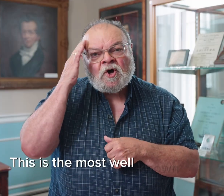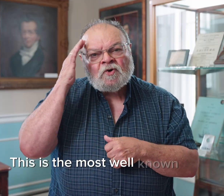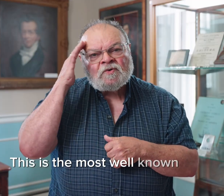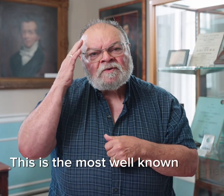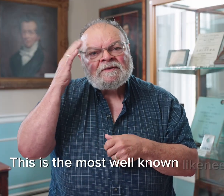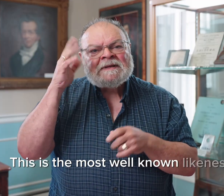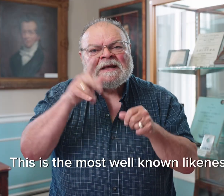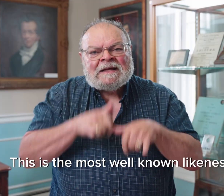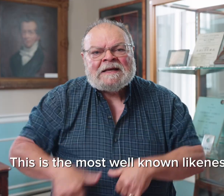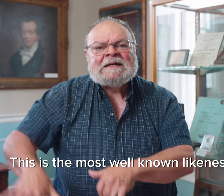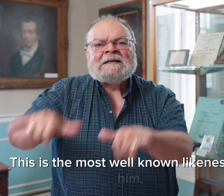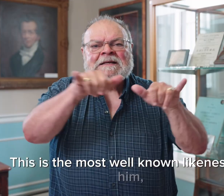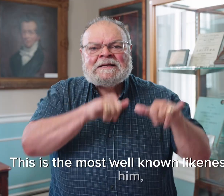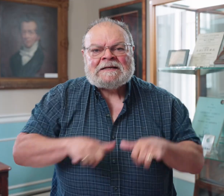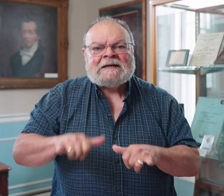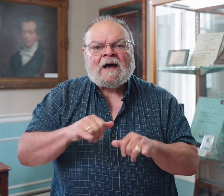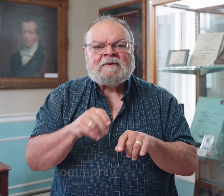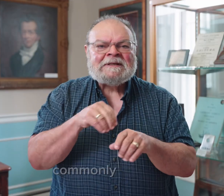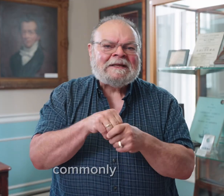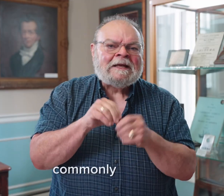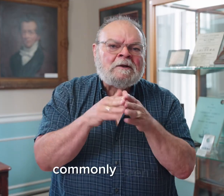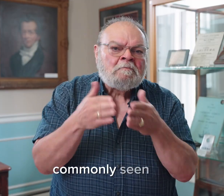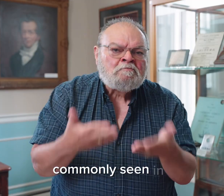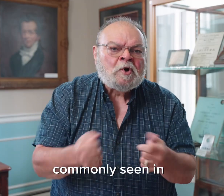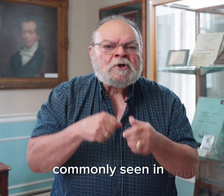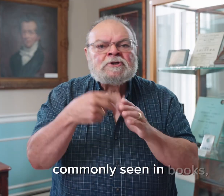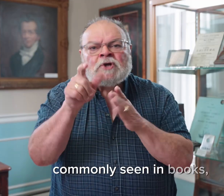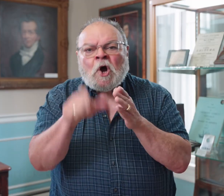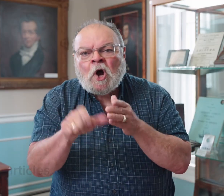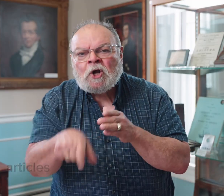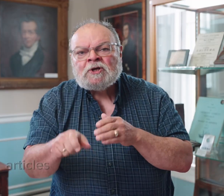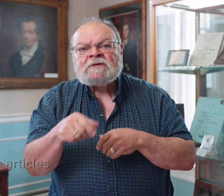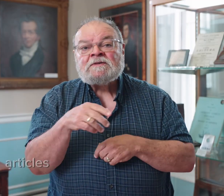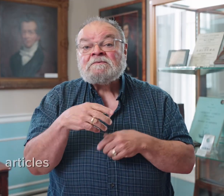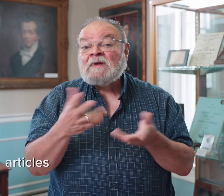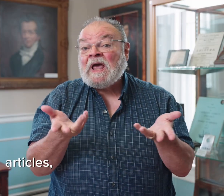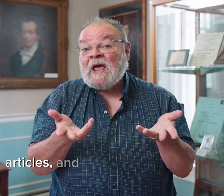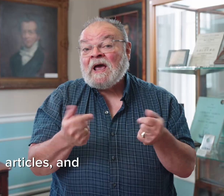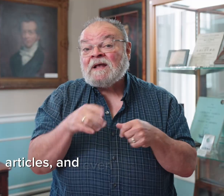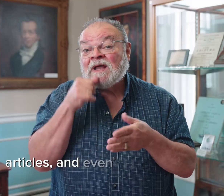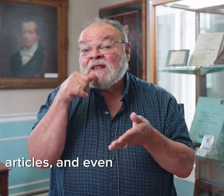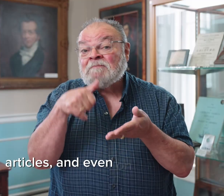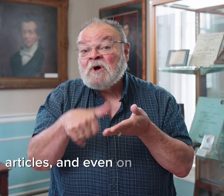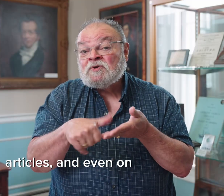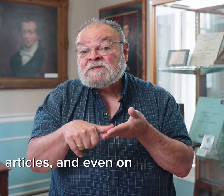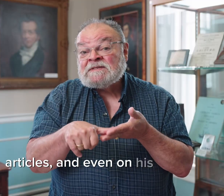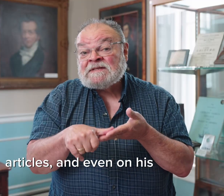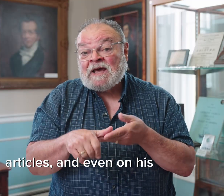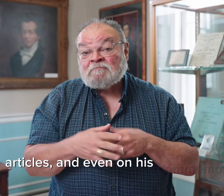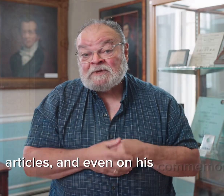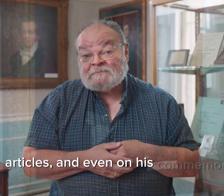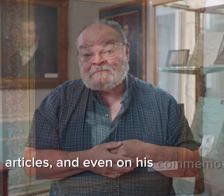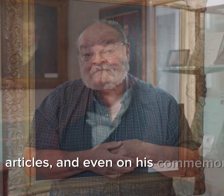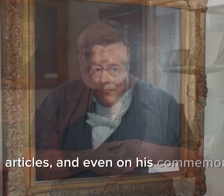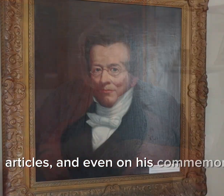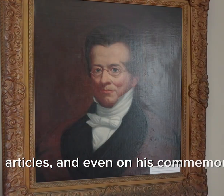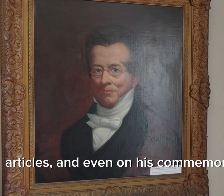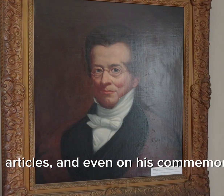well-known likeness of him, commonly seen in books, articles, and even on his commemorative